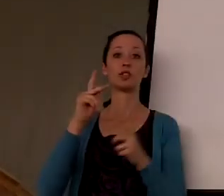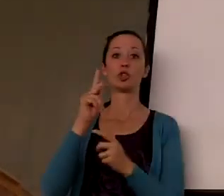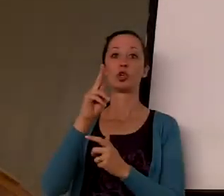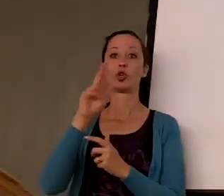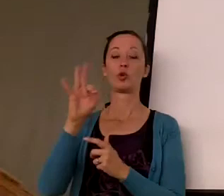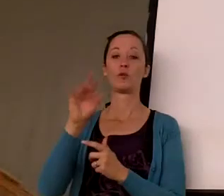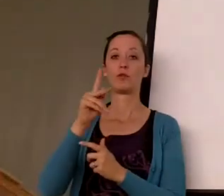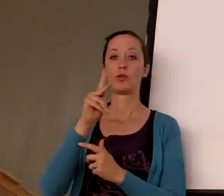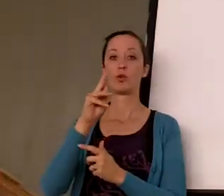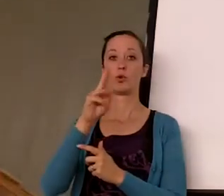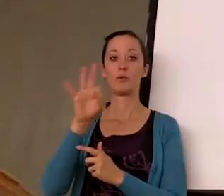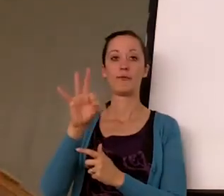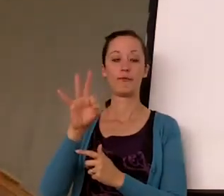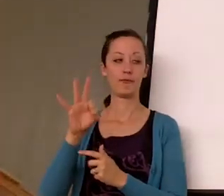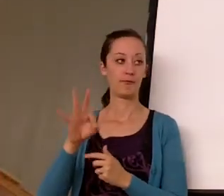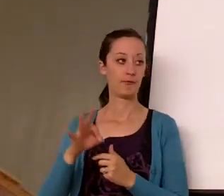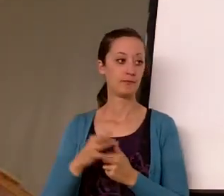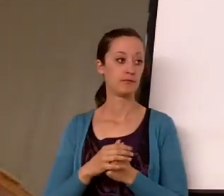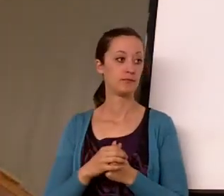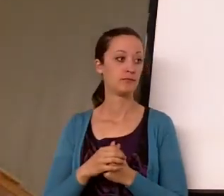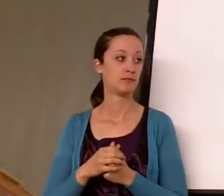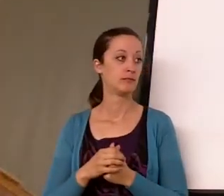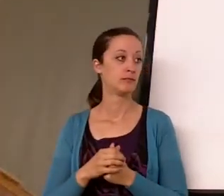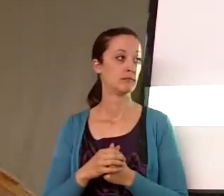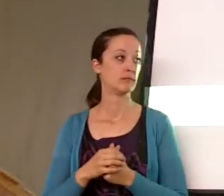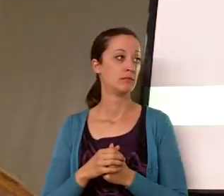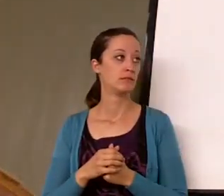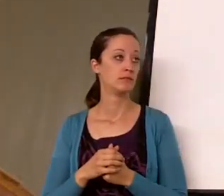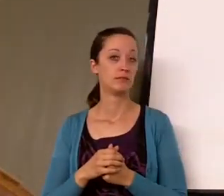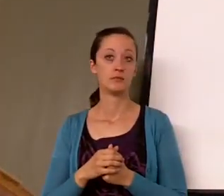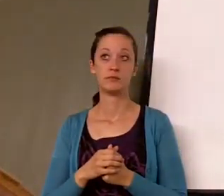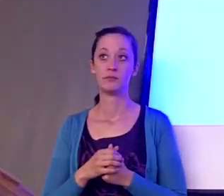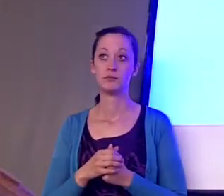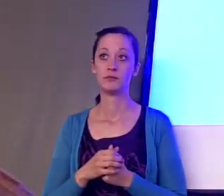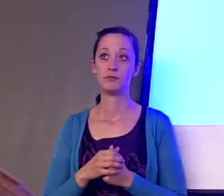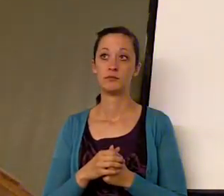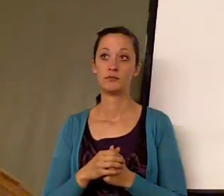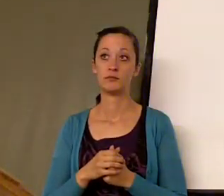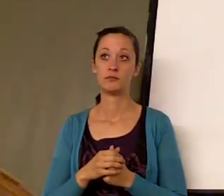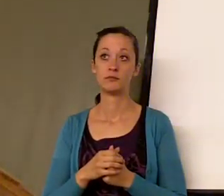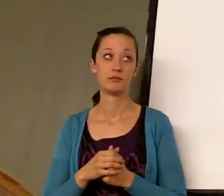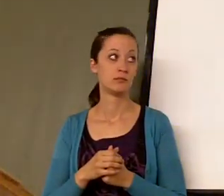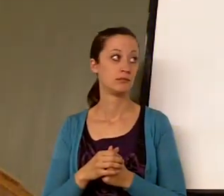All right. So. Are you going to go back to that one that you couldn't remember?